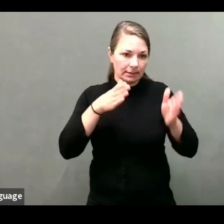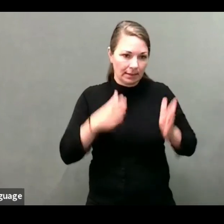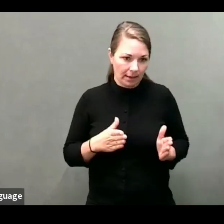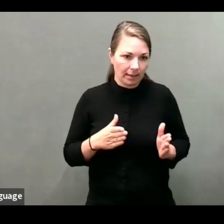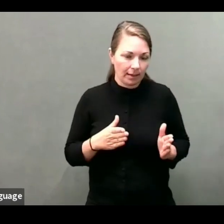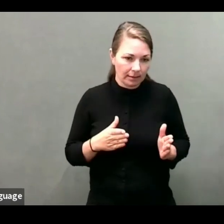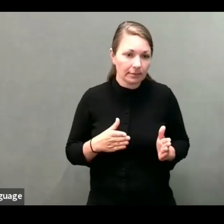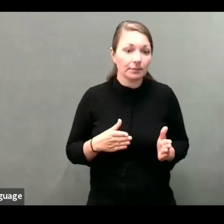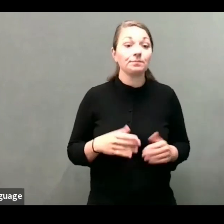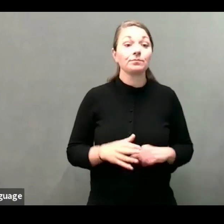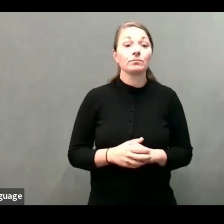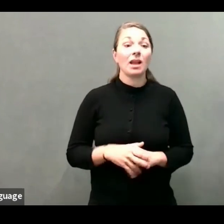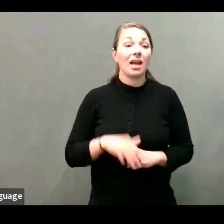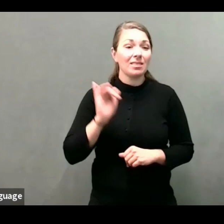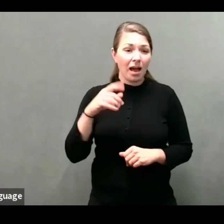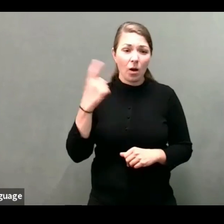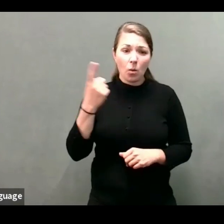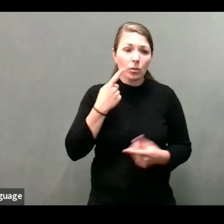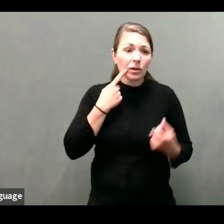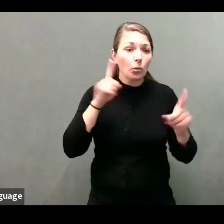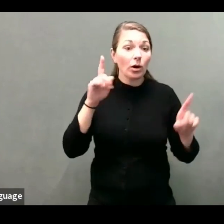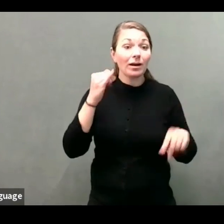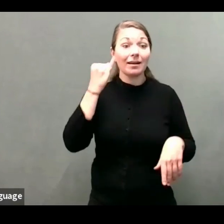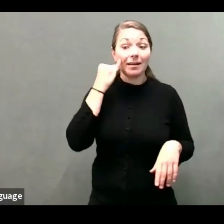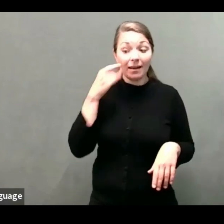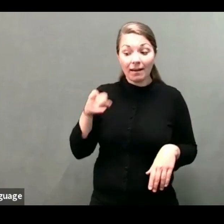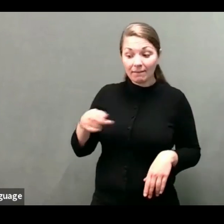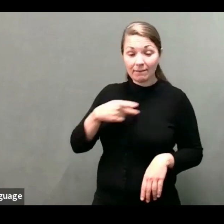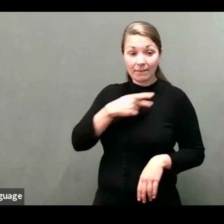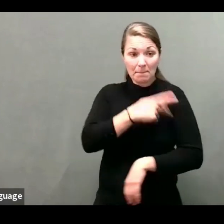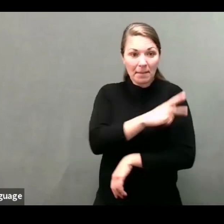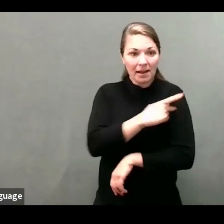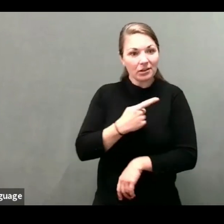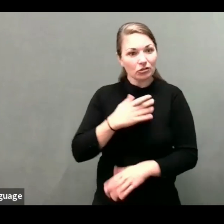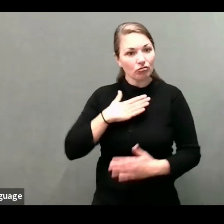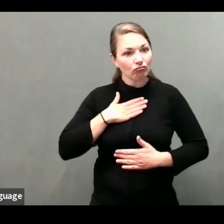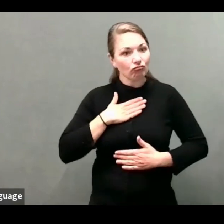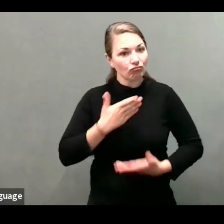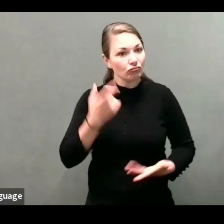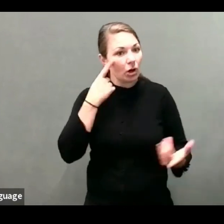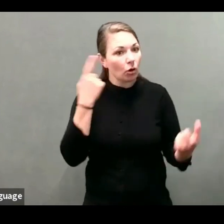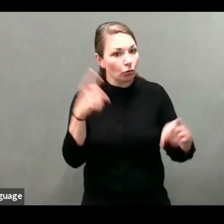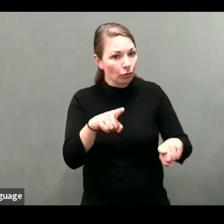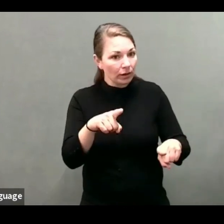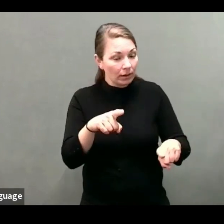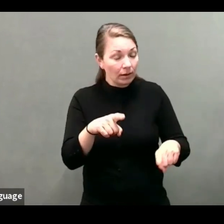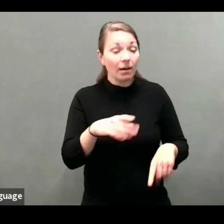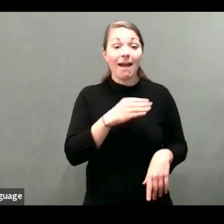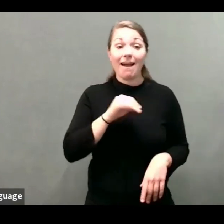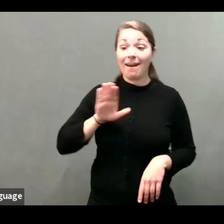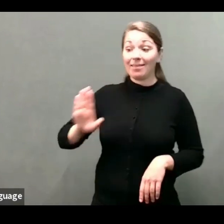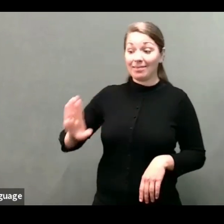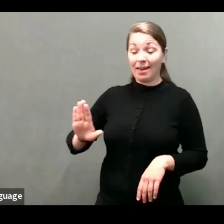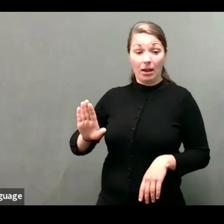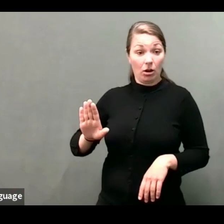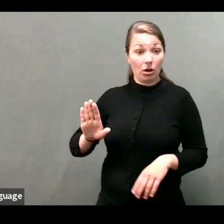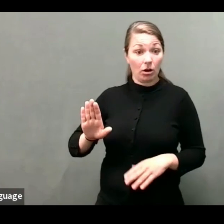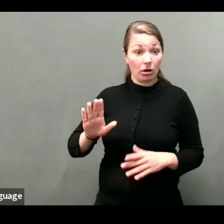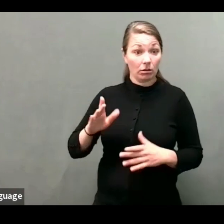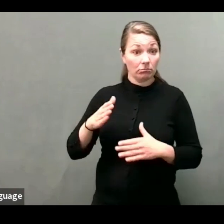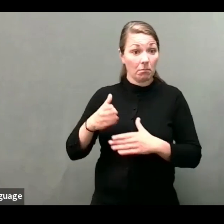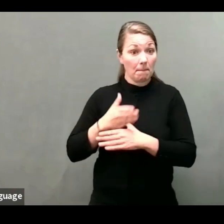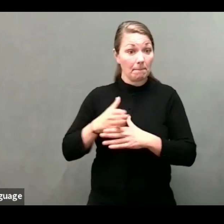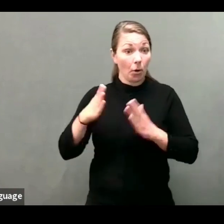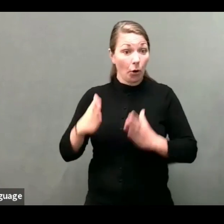the cooperation of the patient and possibly, any consensual sexual partners they had. And so there's no way to do